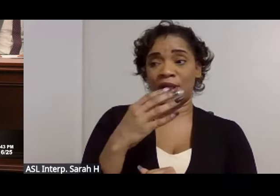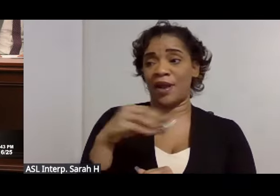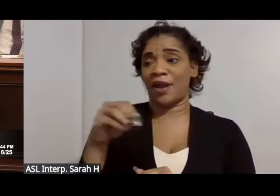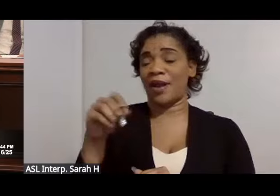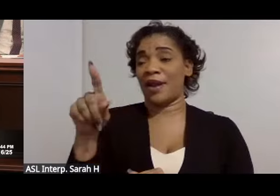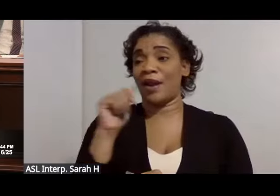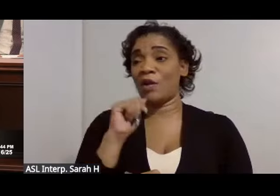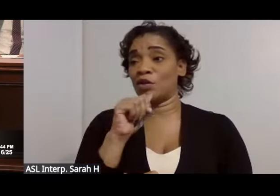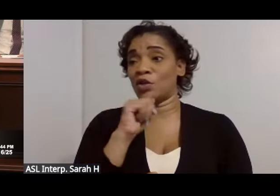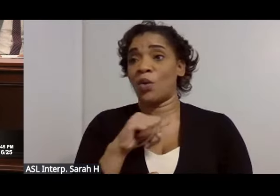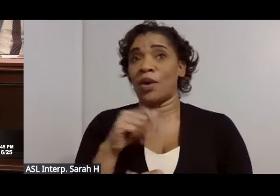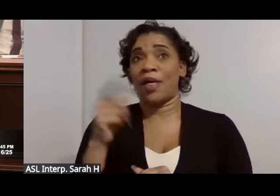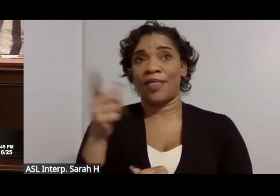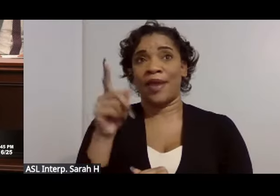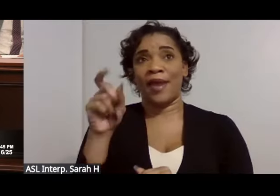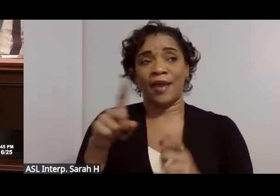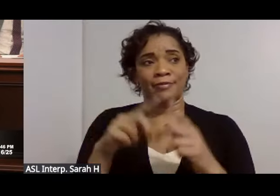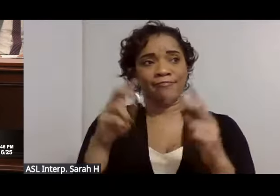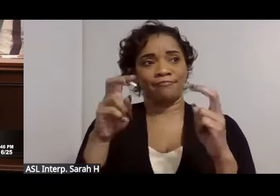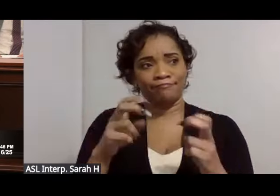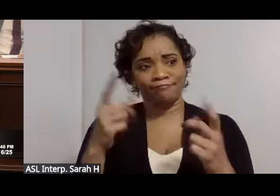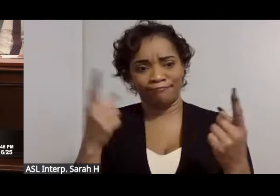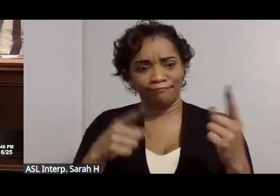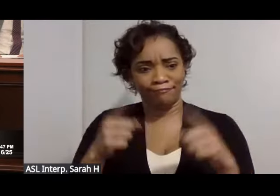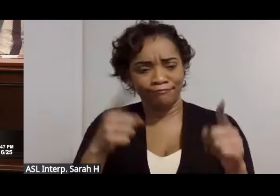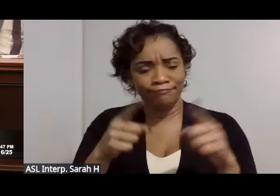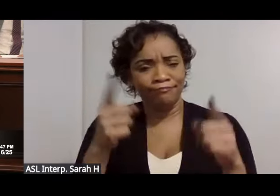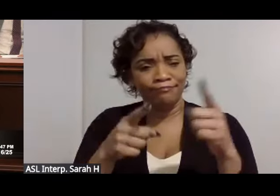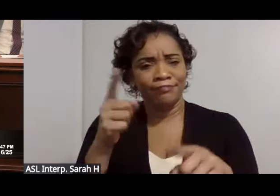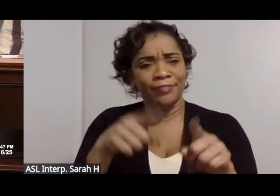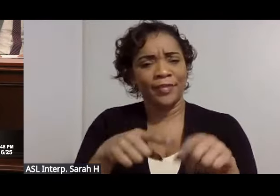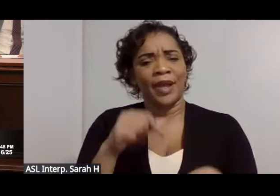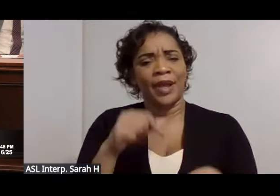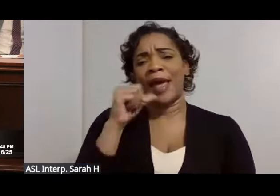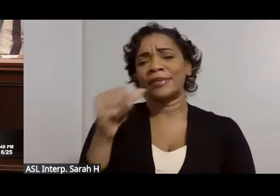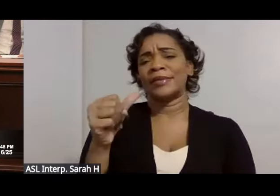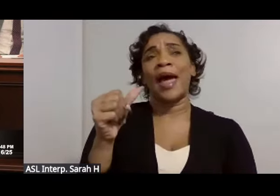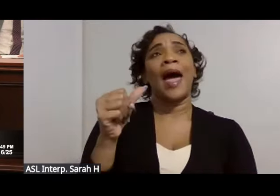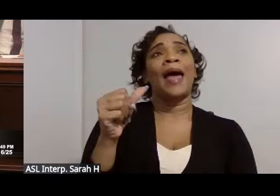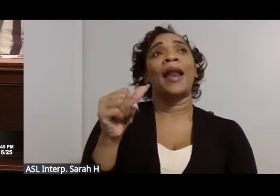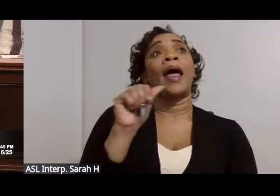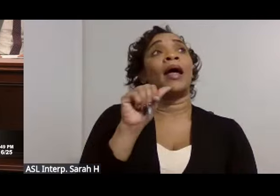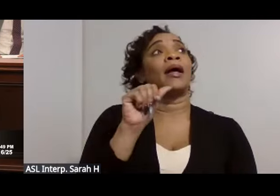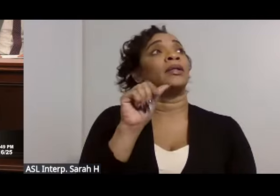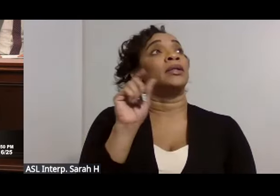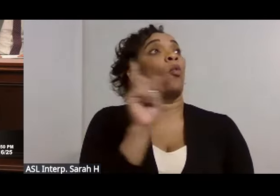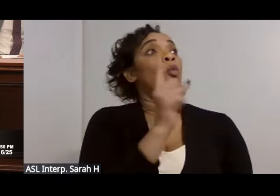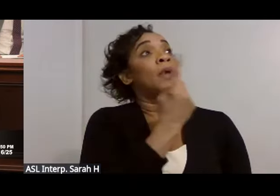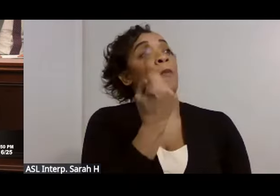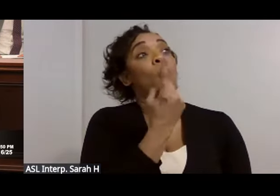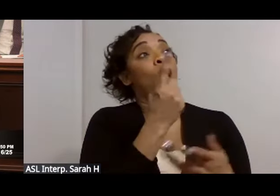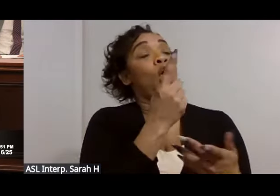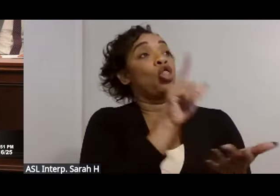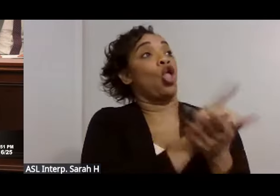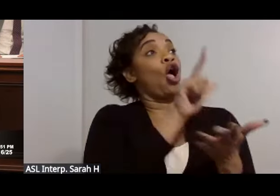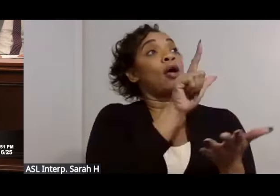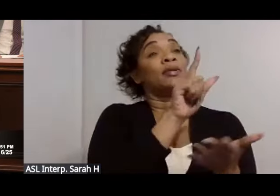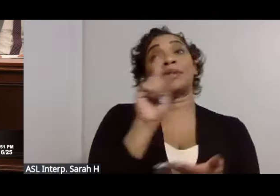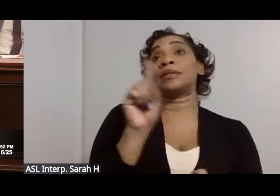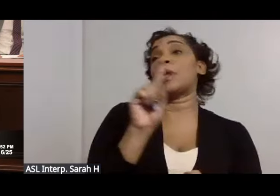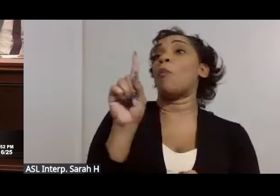that's not some sort of precedent that is just a slam dunk. So the reality about whether there'll have